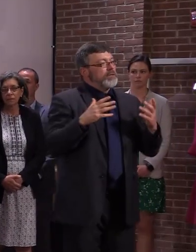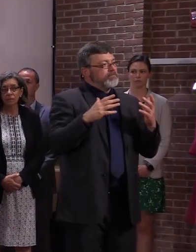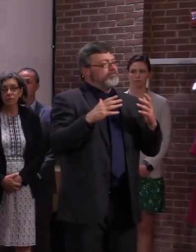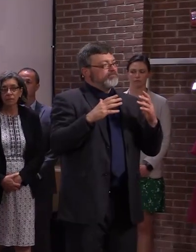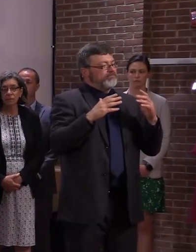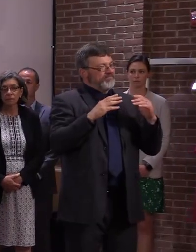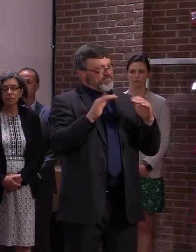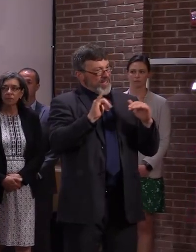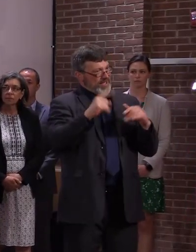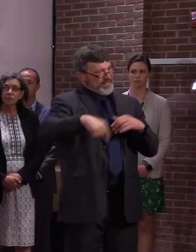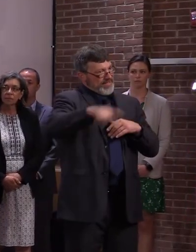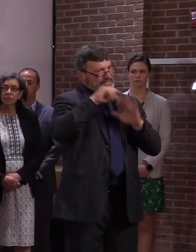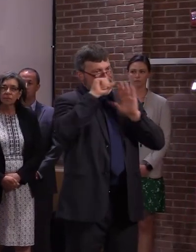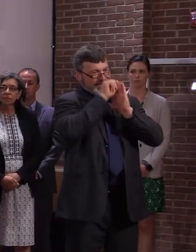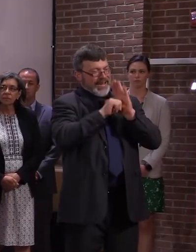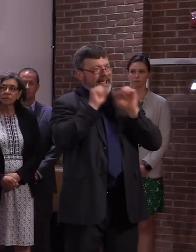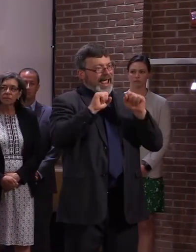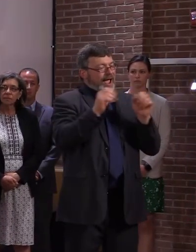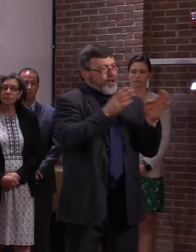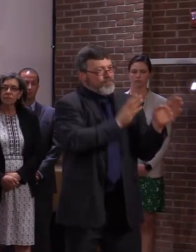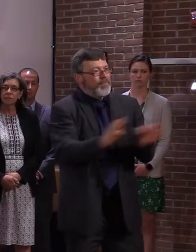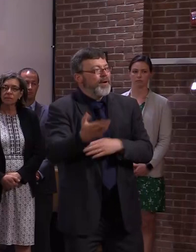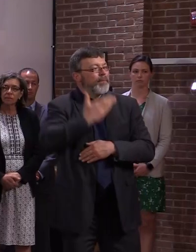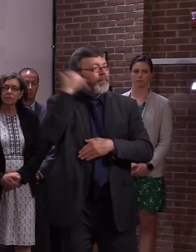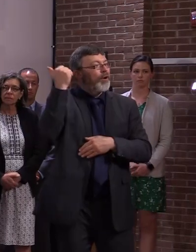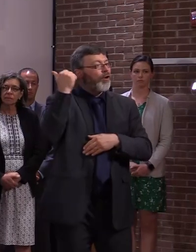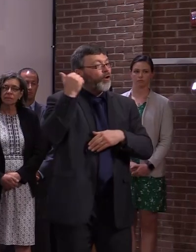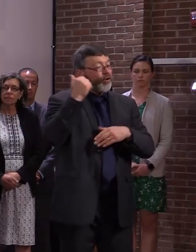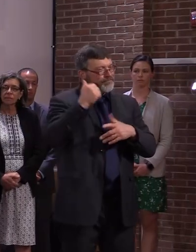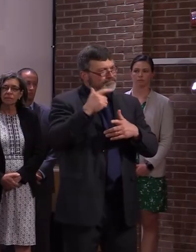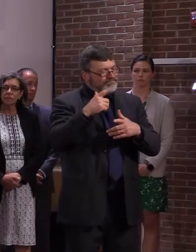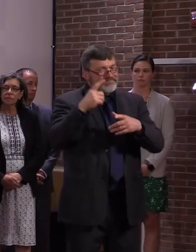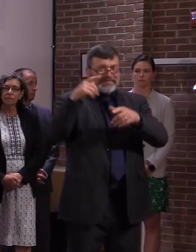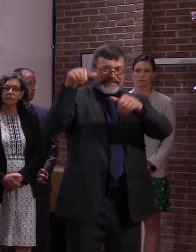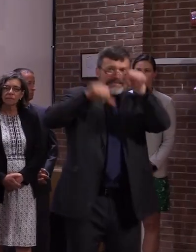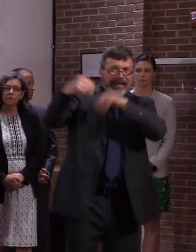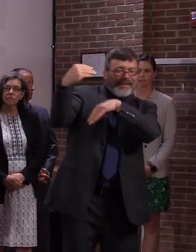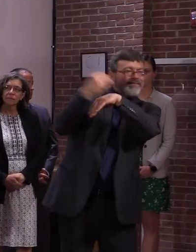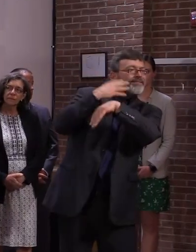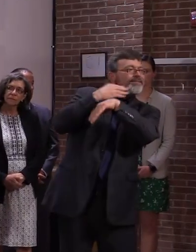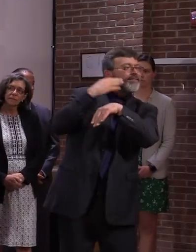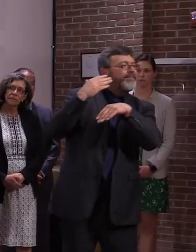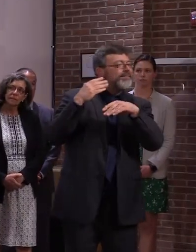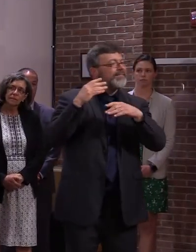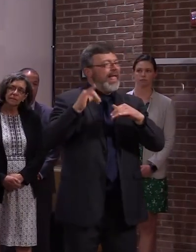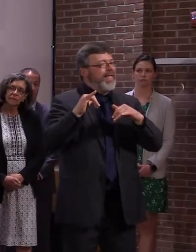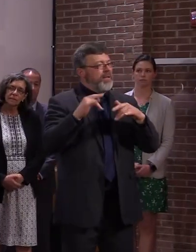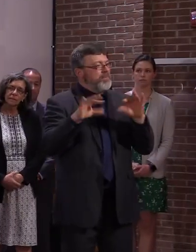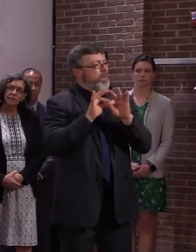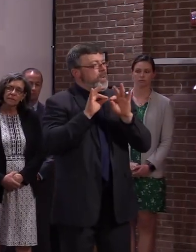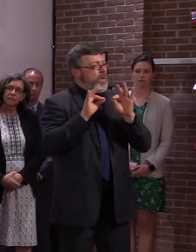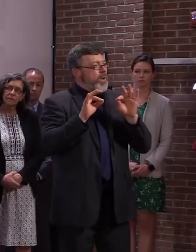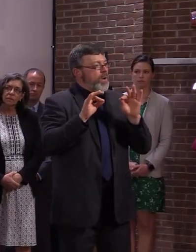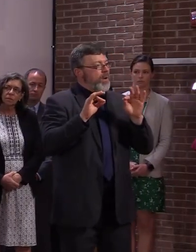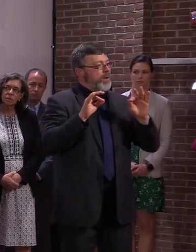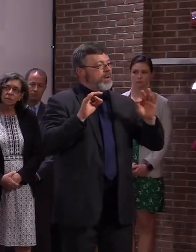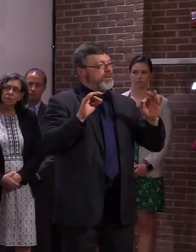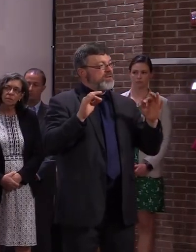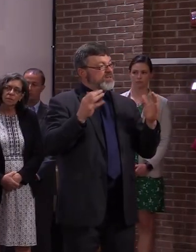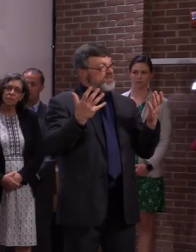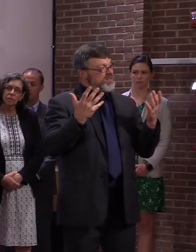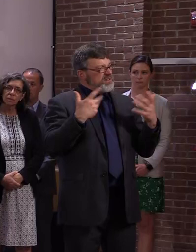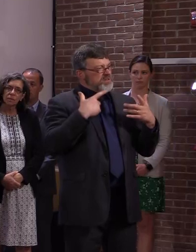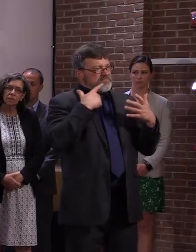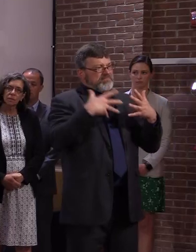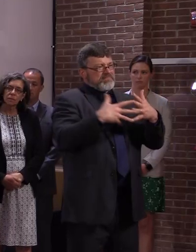to, again, trust the science, the data. And maybe we should all, you know, as a country, as a world,